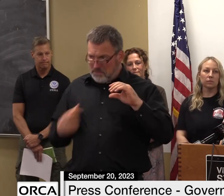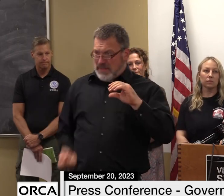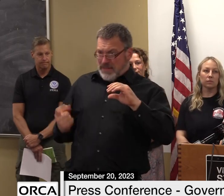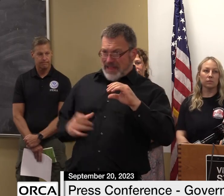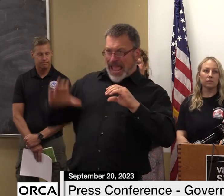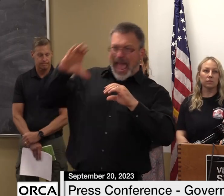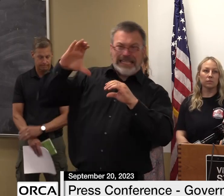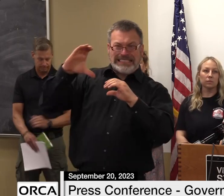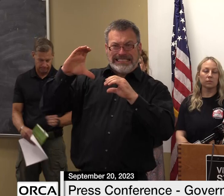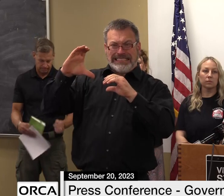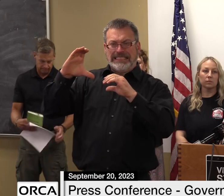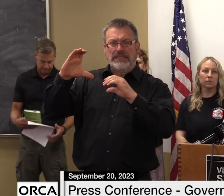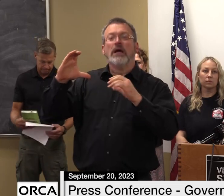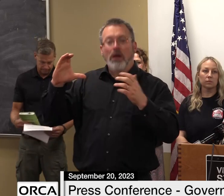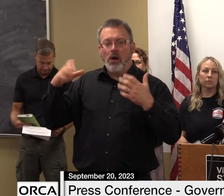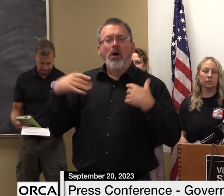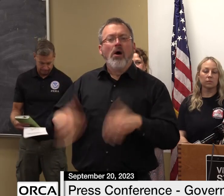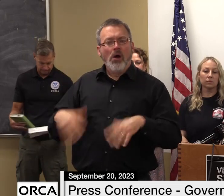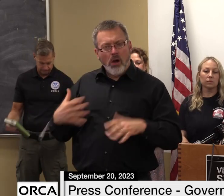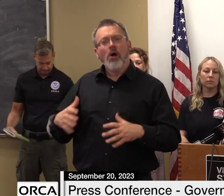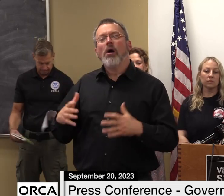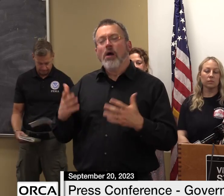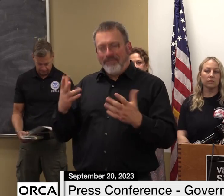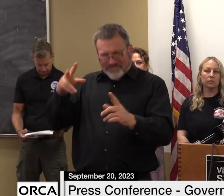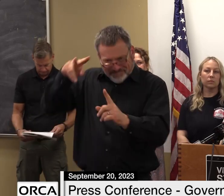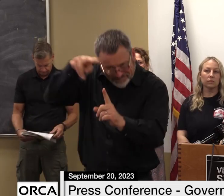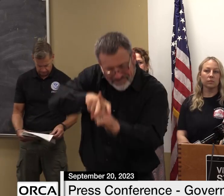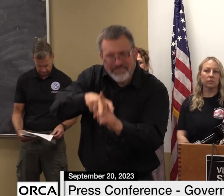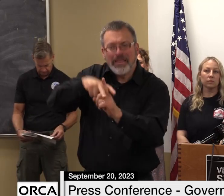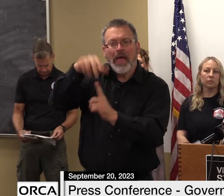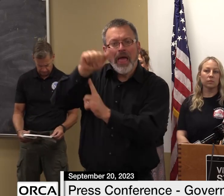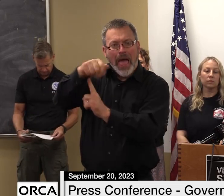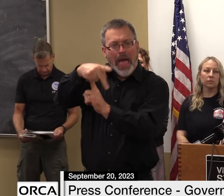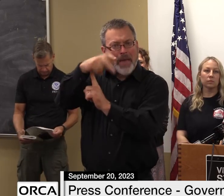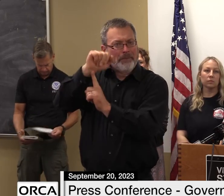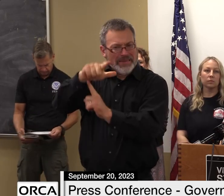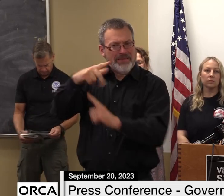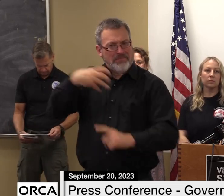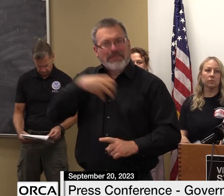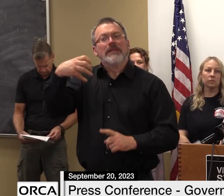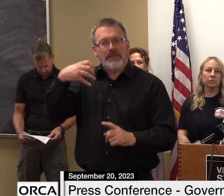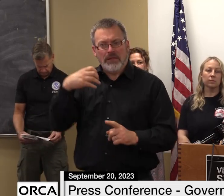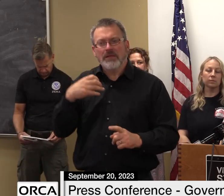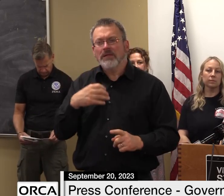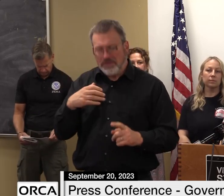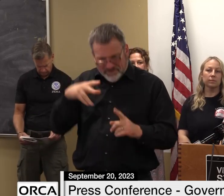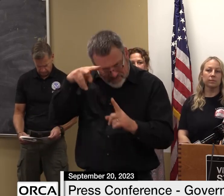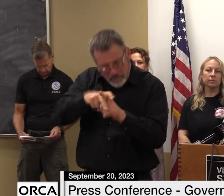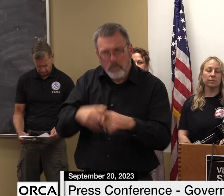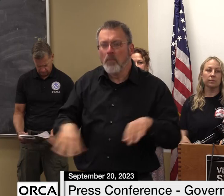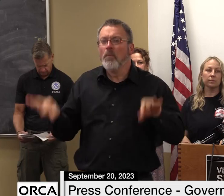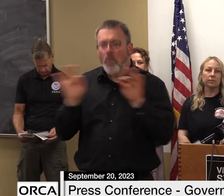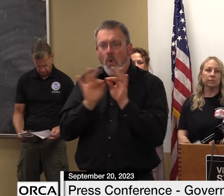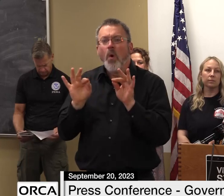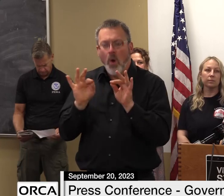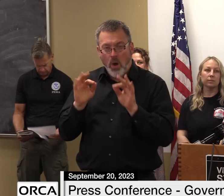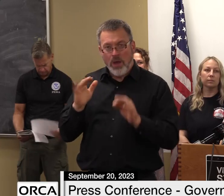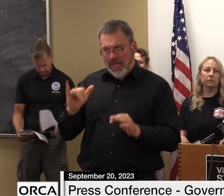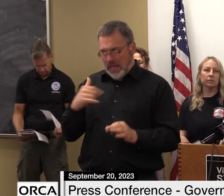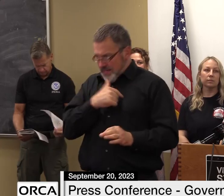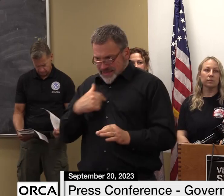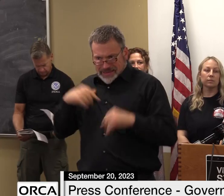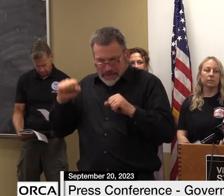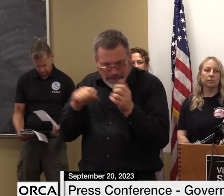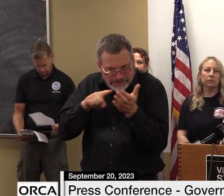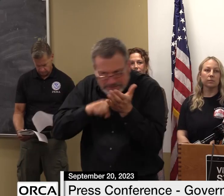FEMA will accept that appeal as long as it's within the 60-day window, and they will look at the facts of your situation. When I say keep